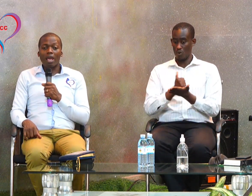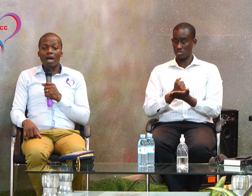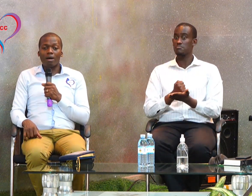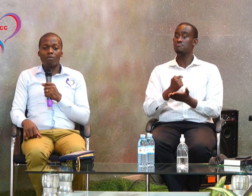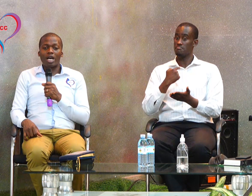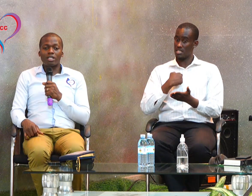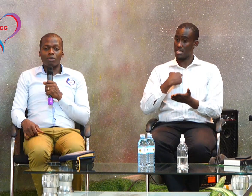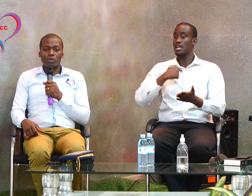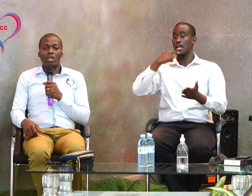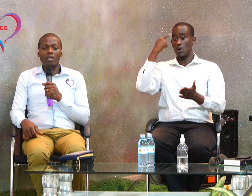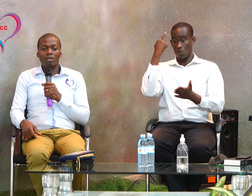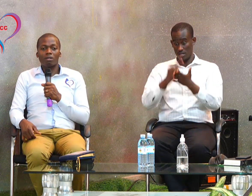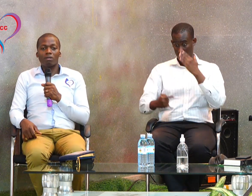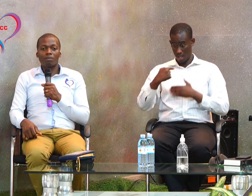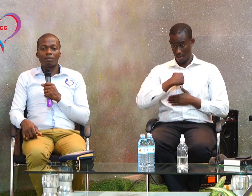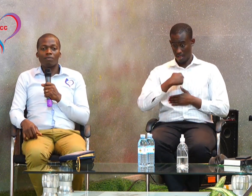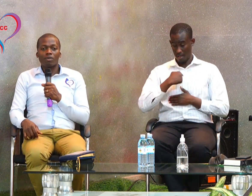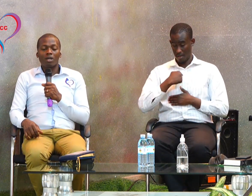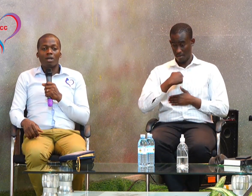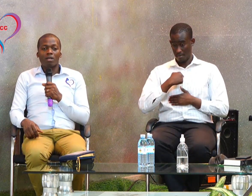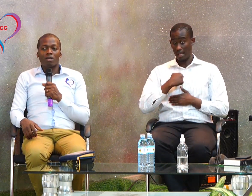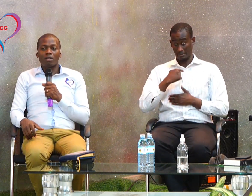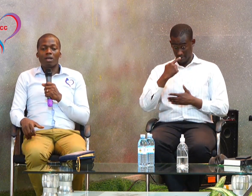what I am as many before